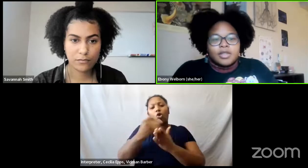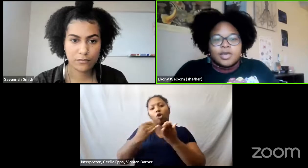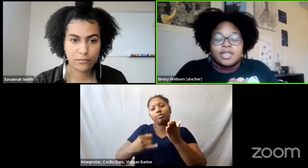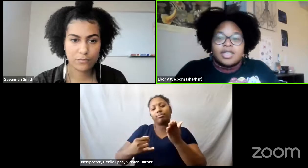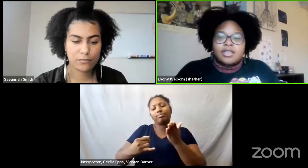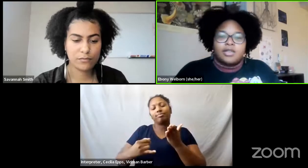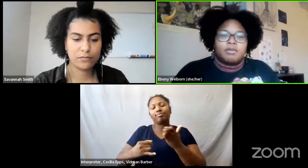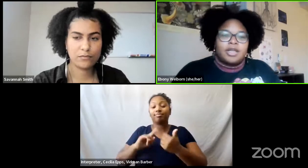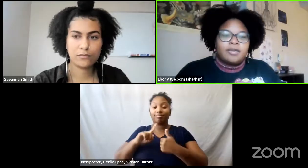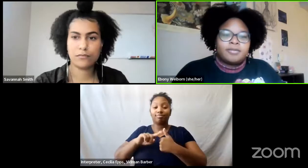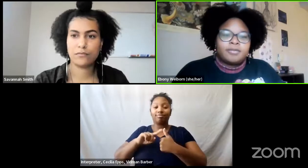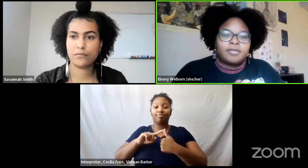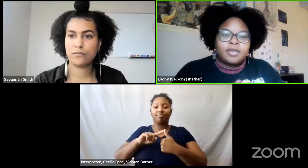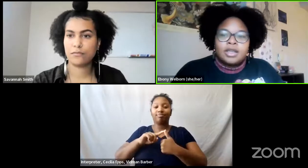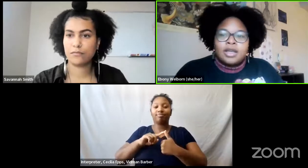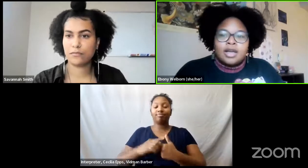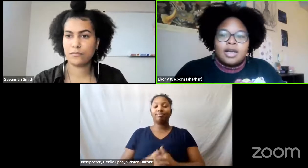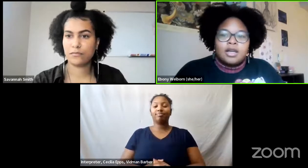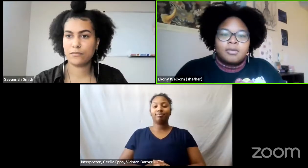So our first question is going to be